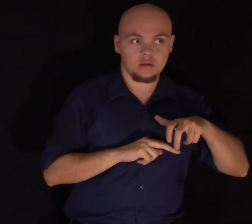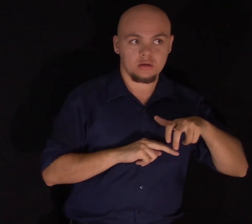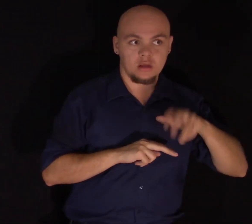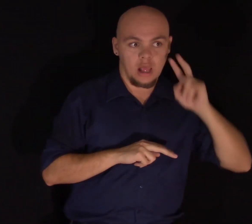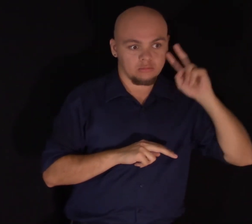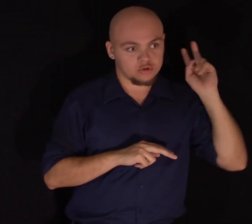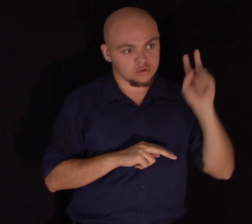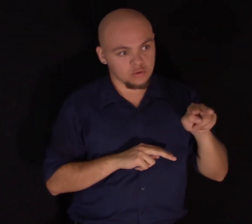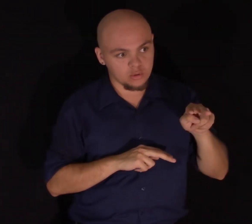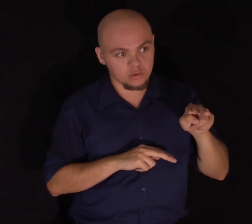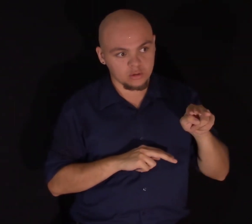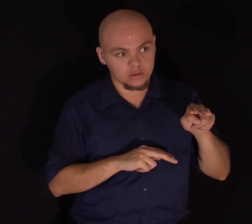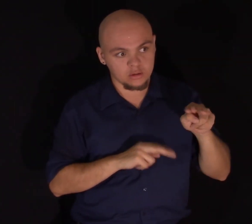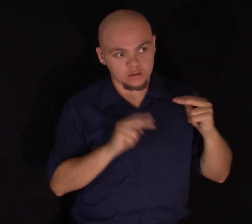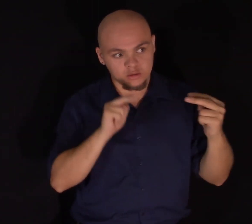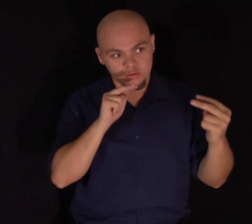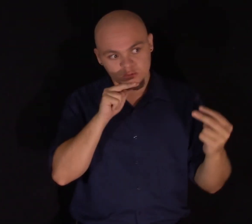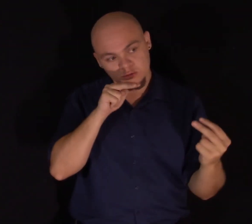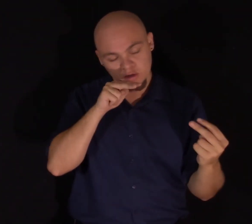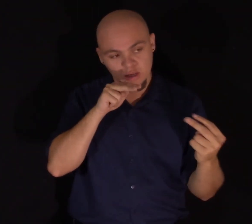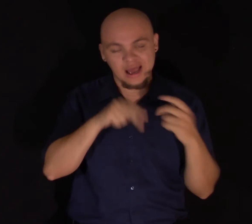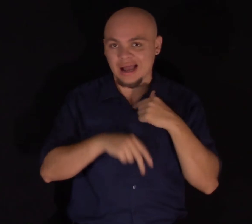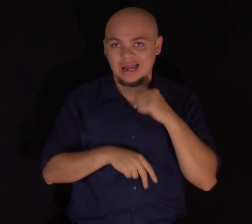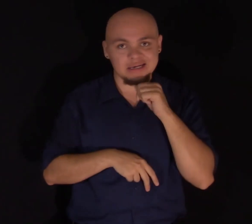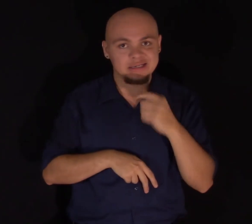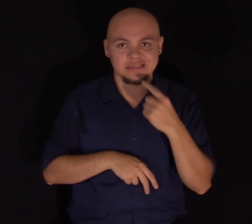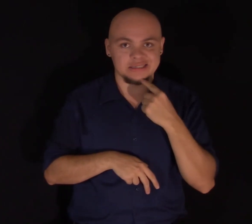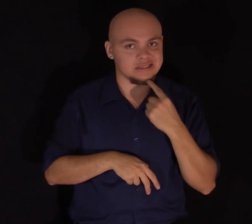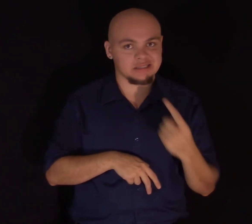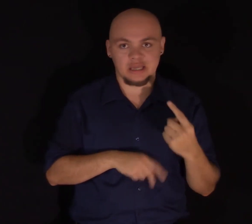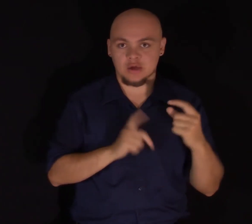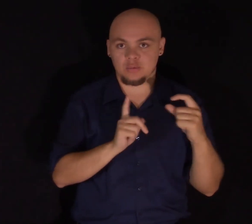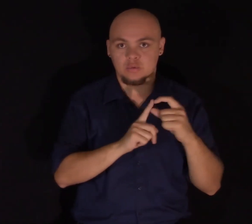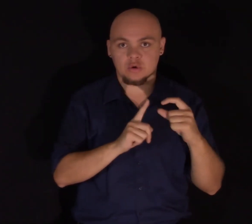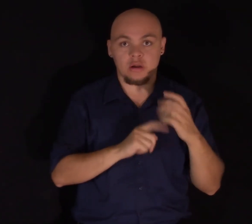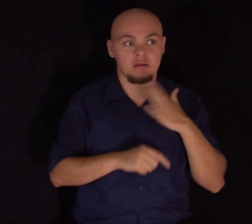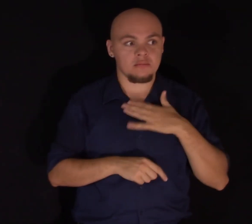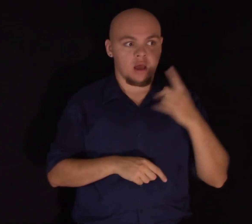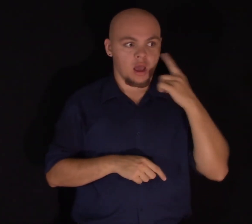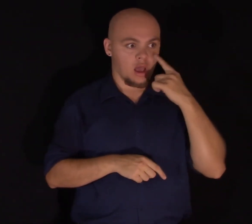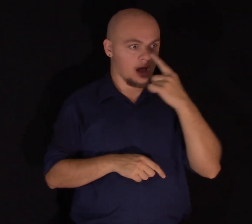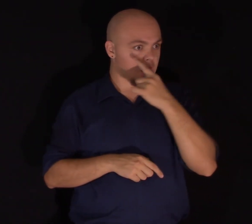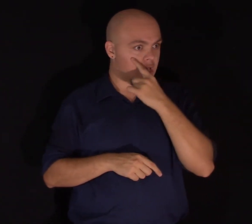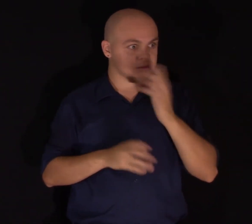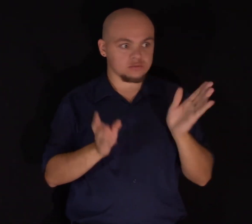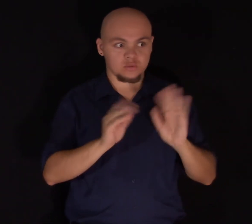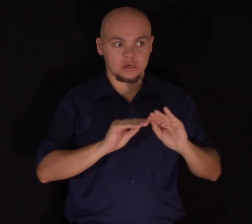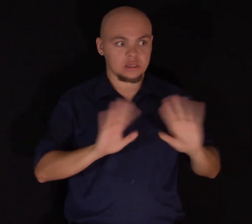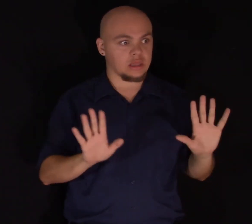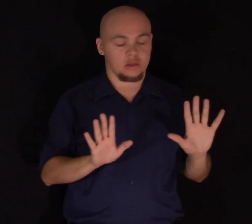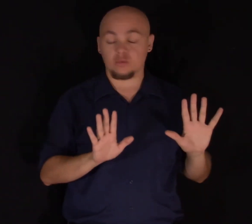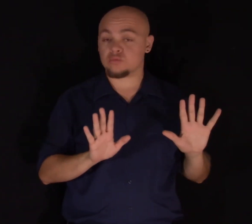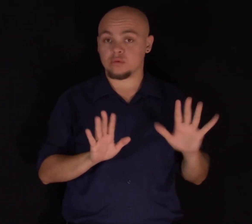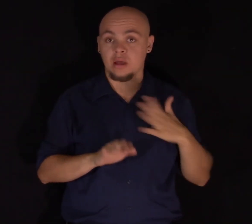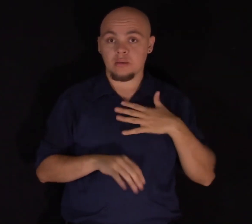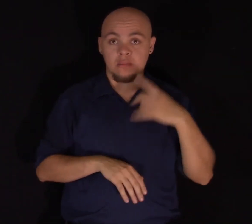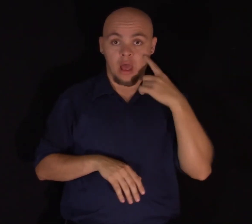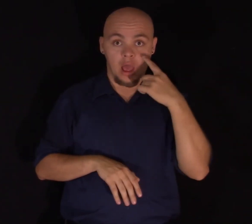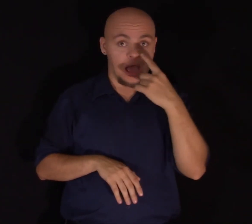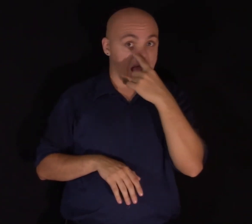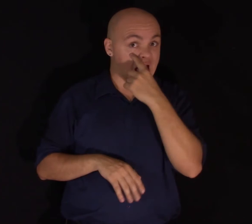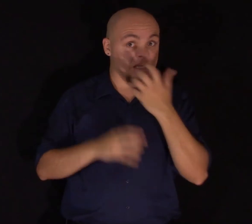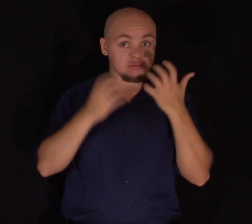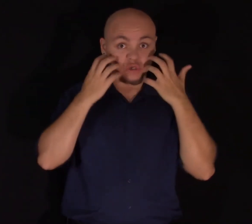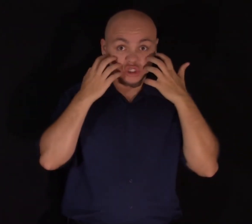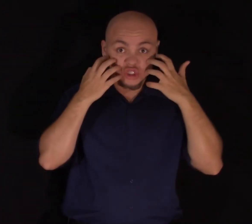right into Mr. Kelly's eyes. I didn't say a word, but my eyes were speaking loud and clear. In fact, my eyes were shouting